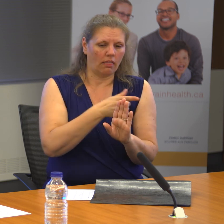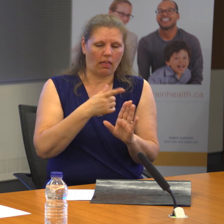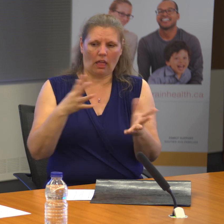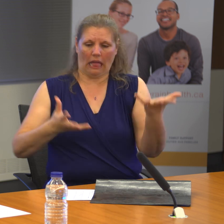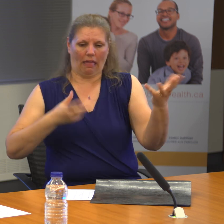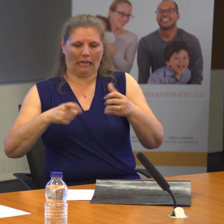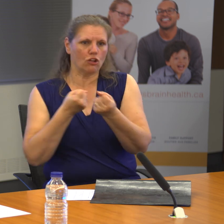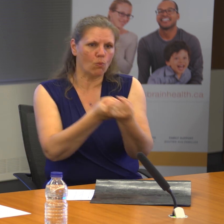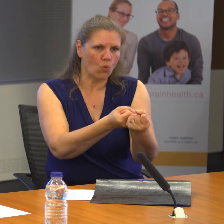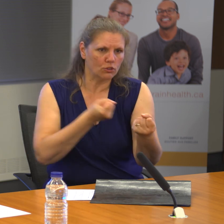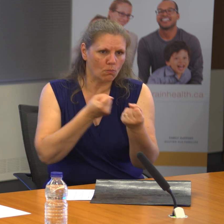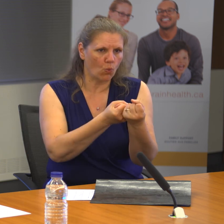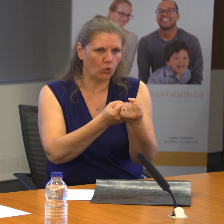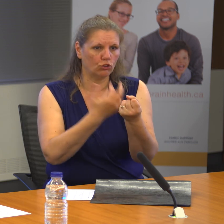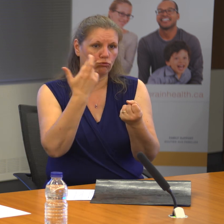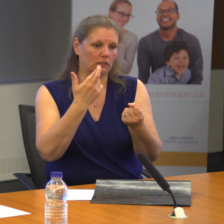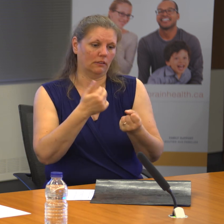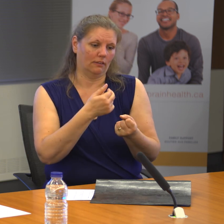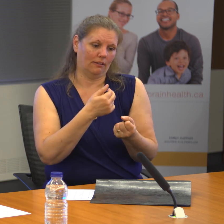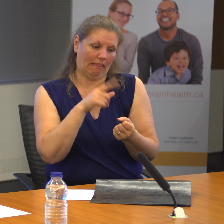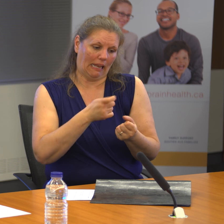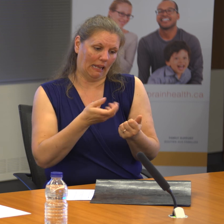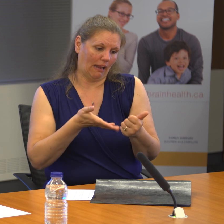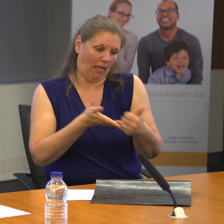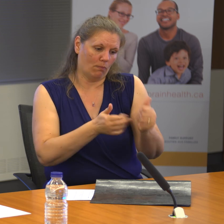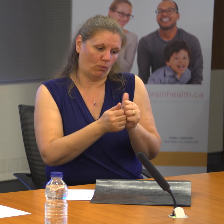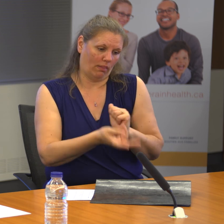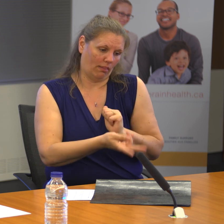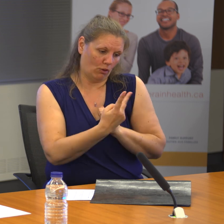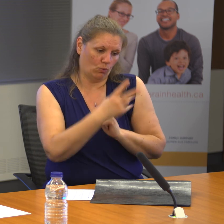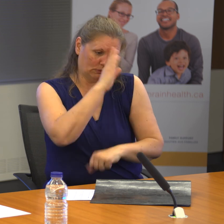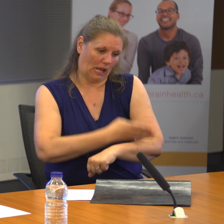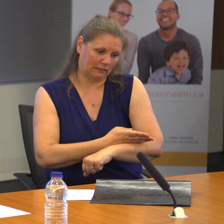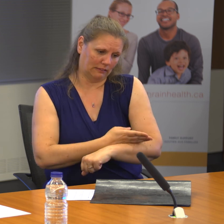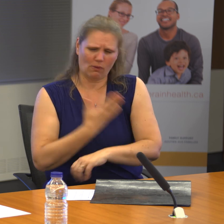family with 2 sons. Thank you.